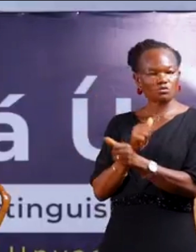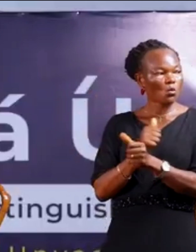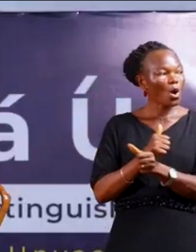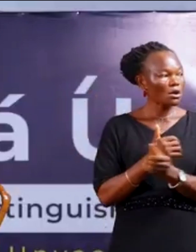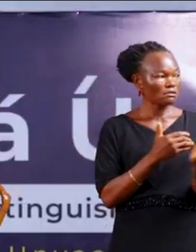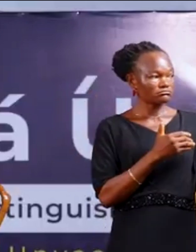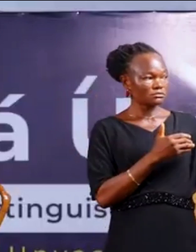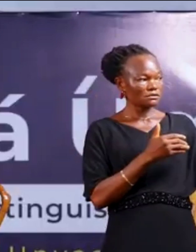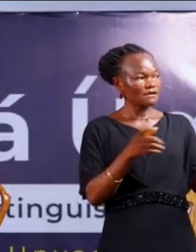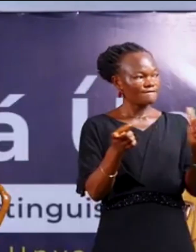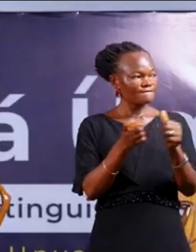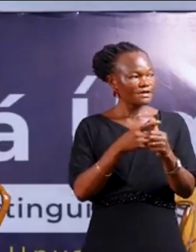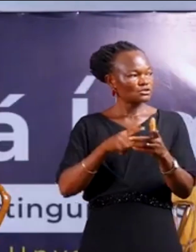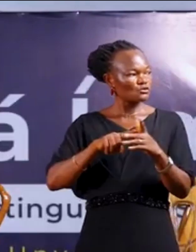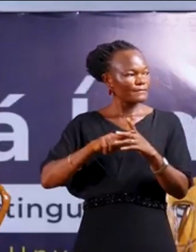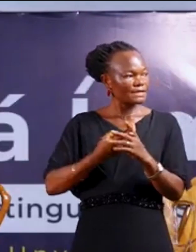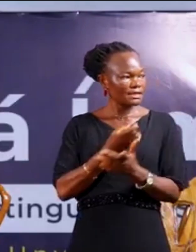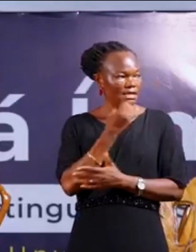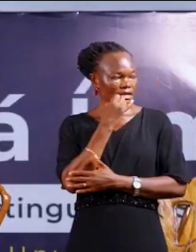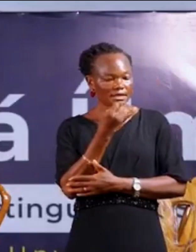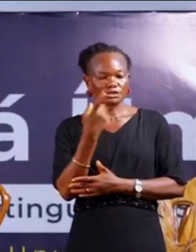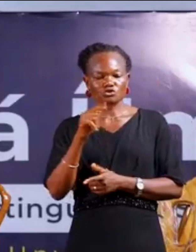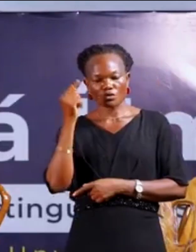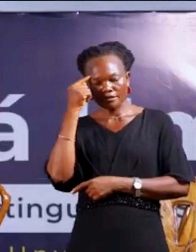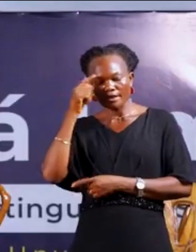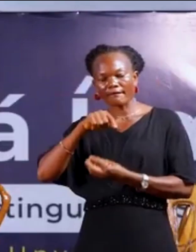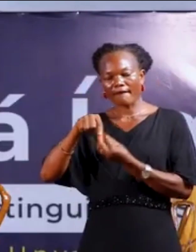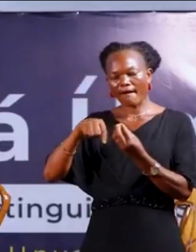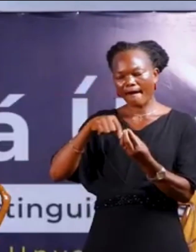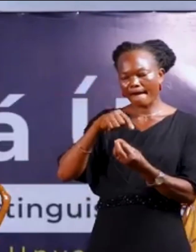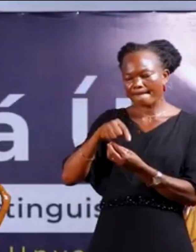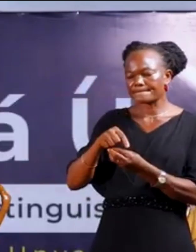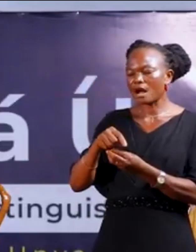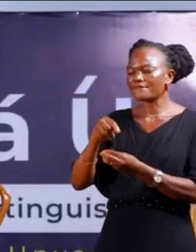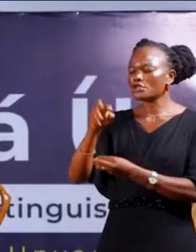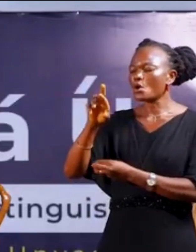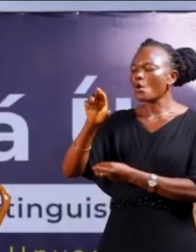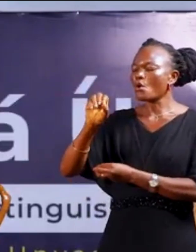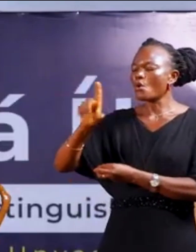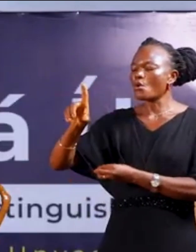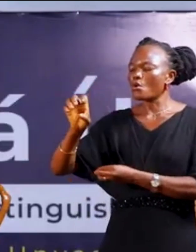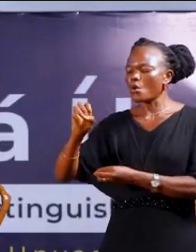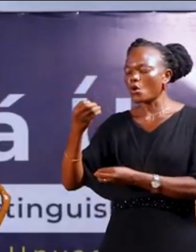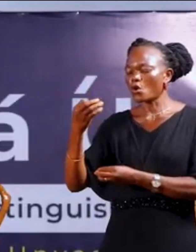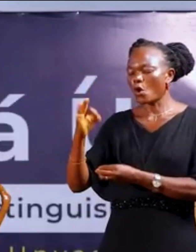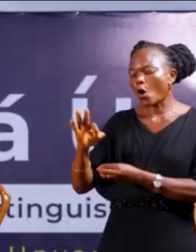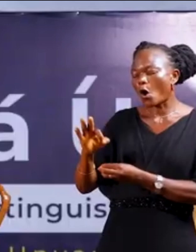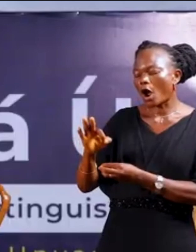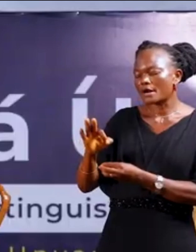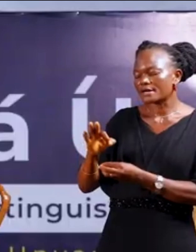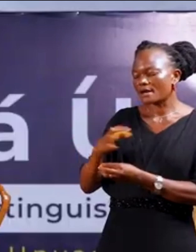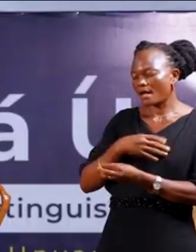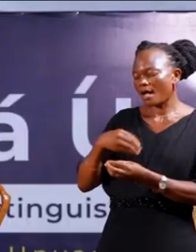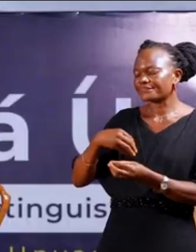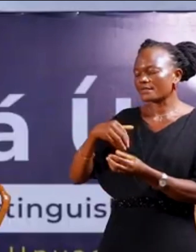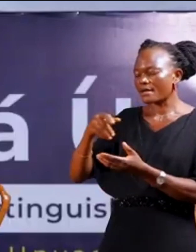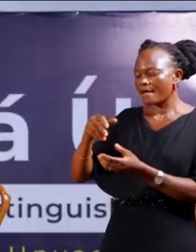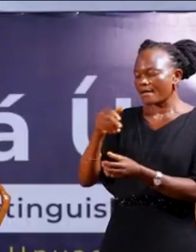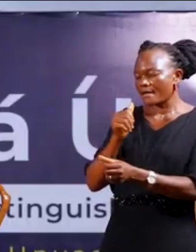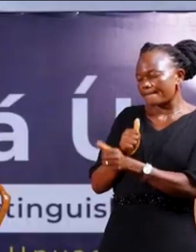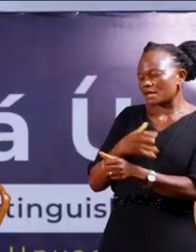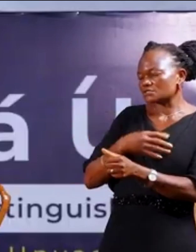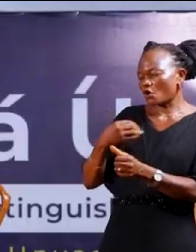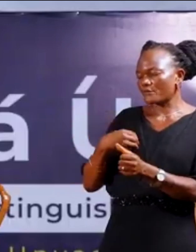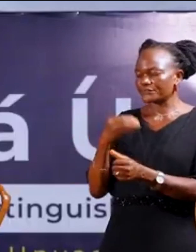Perhaps the first place to begin is to think about the role and impact of the Igbo on